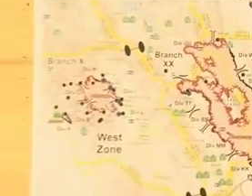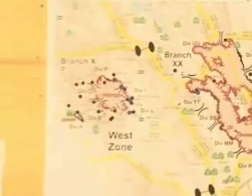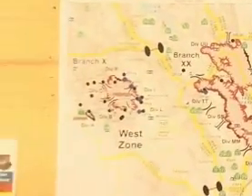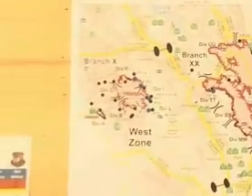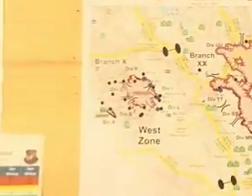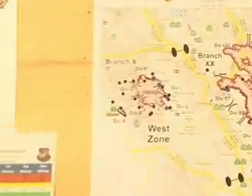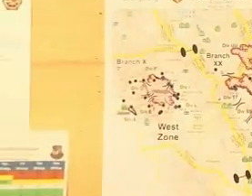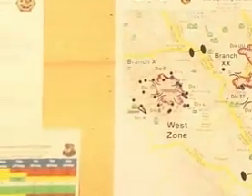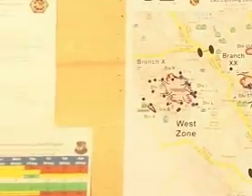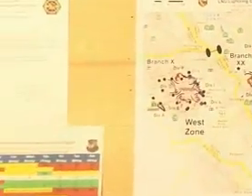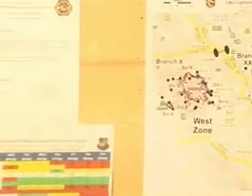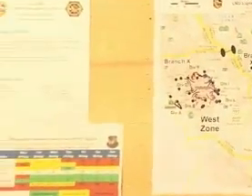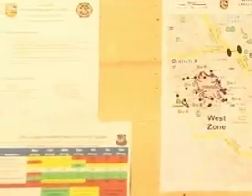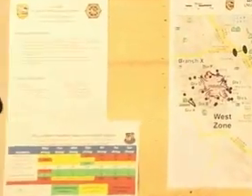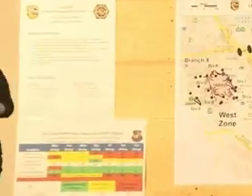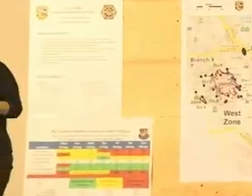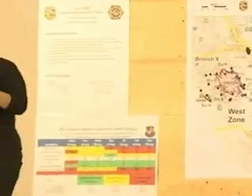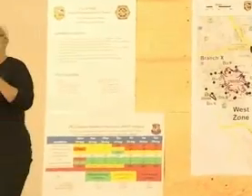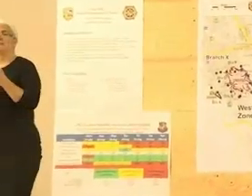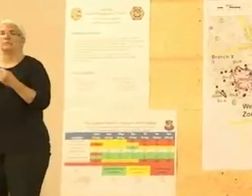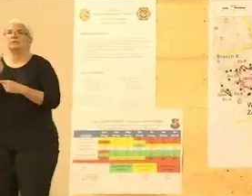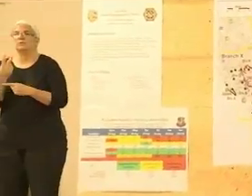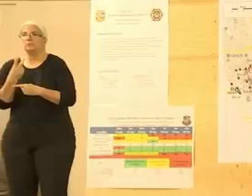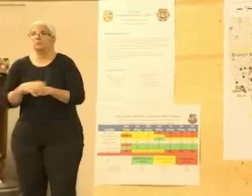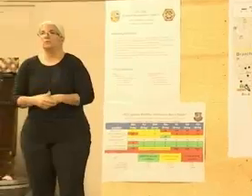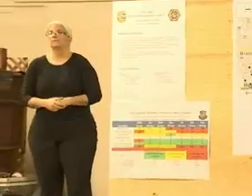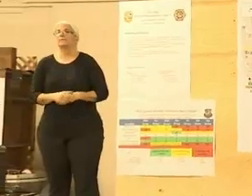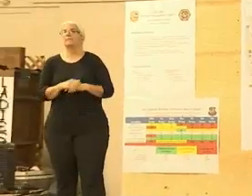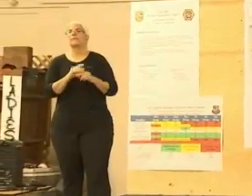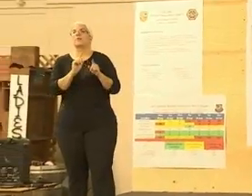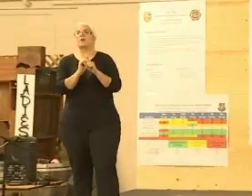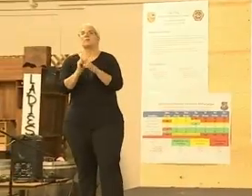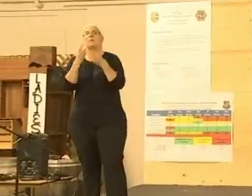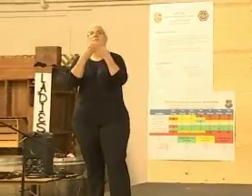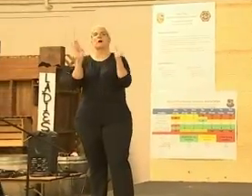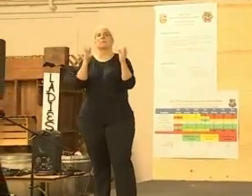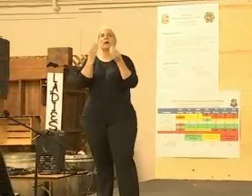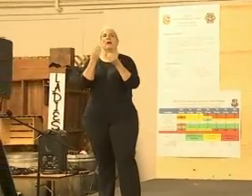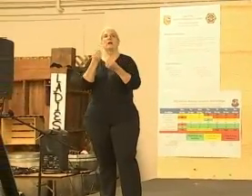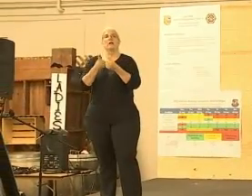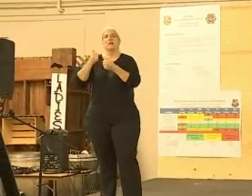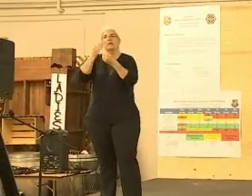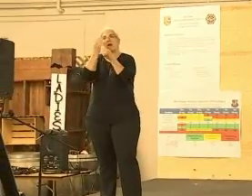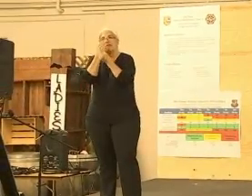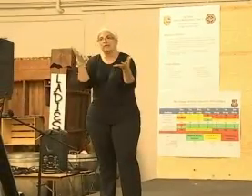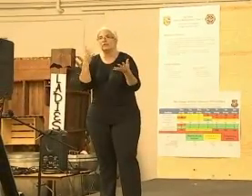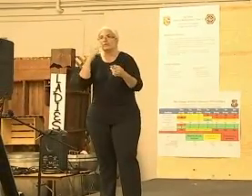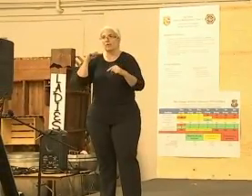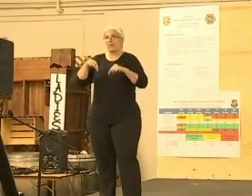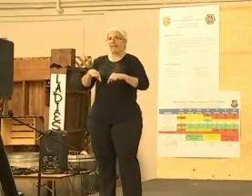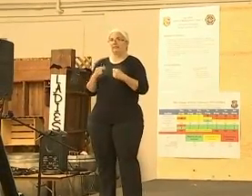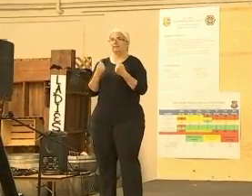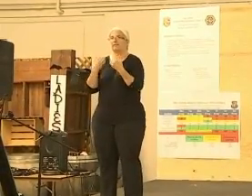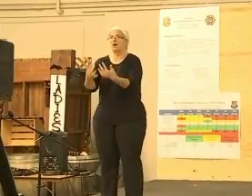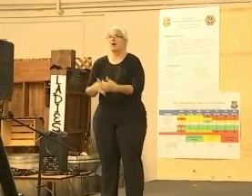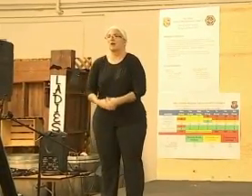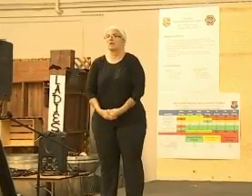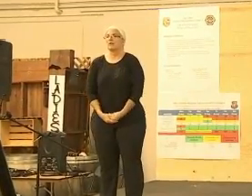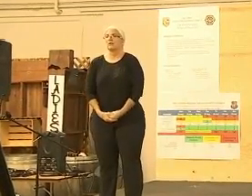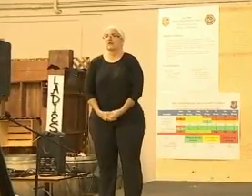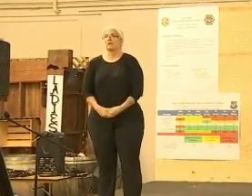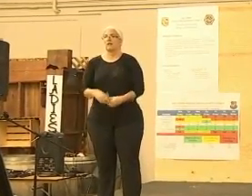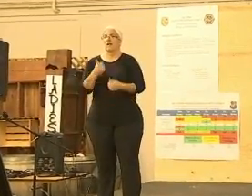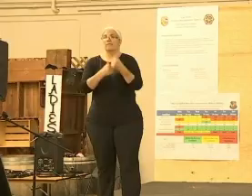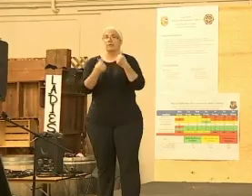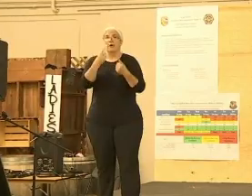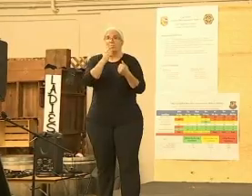Officer for the LNU Lightning Complex. Just a couple things this morning. We'd appreciate everybody viewing this or re-sharing